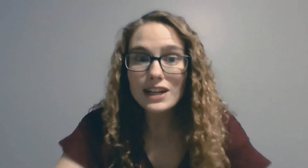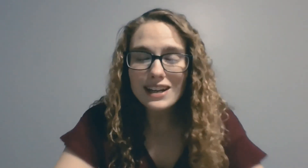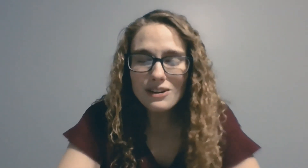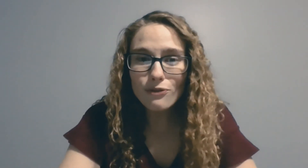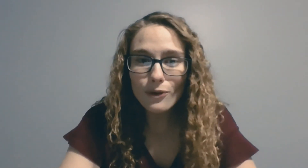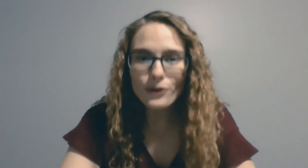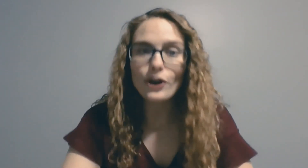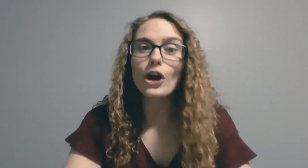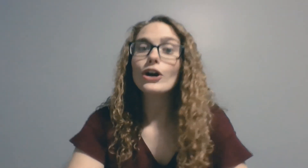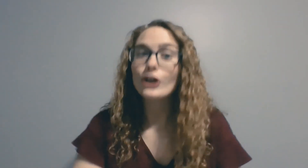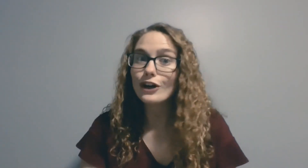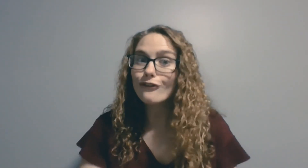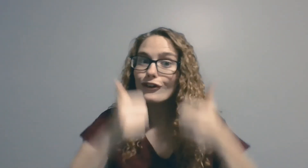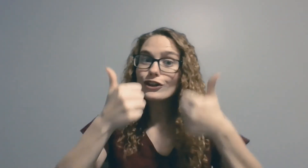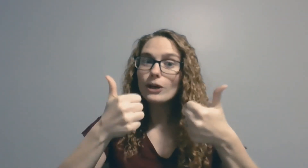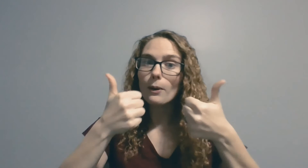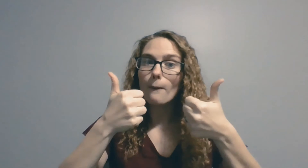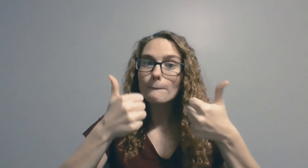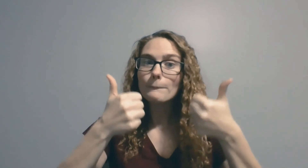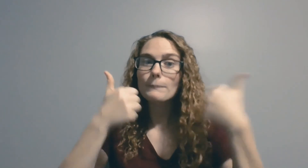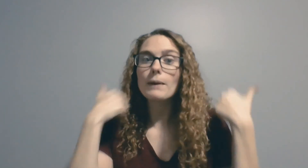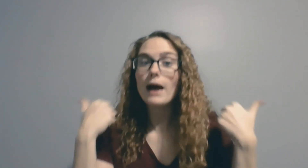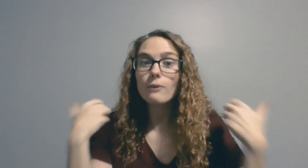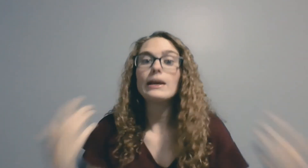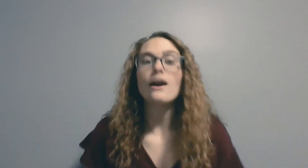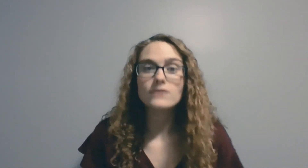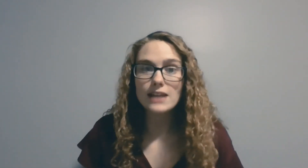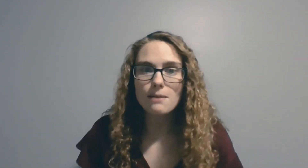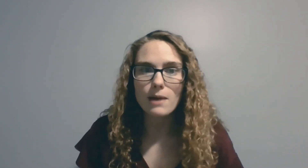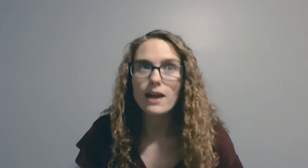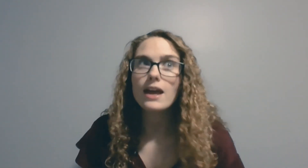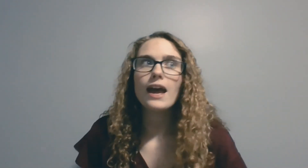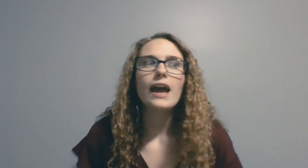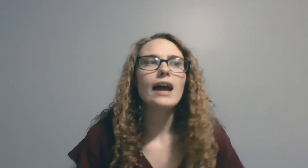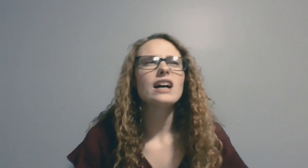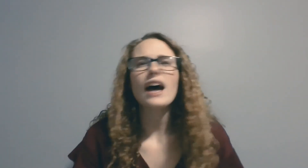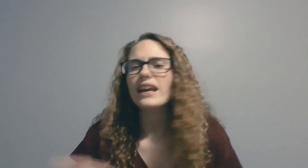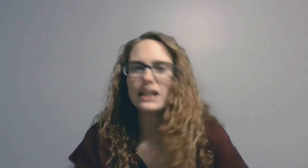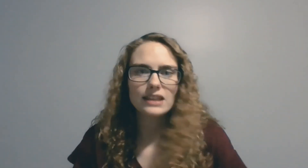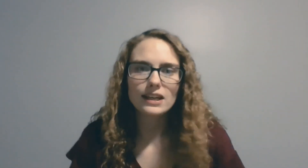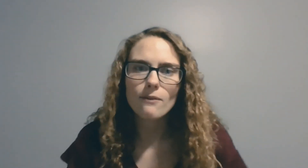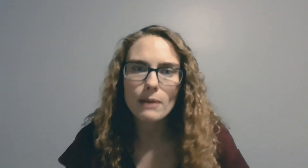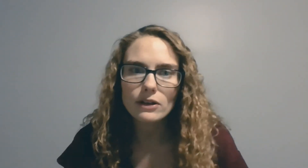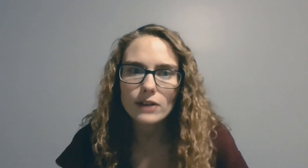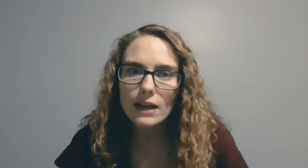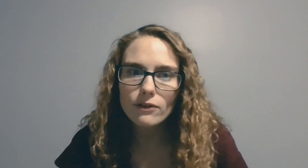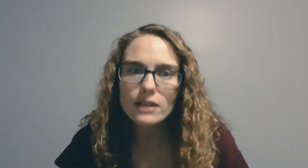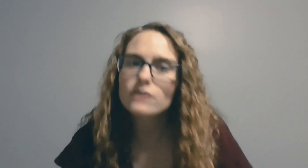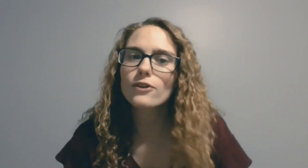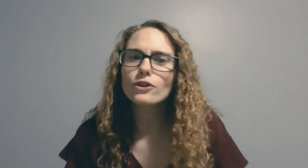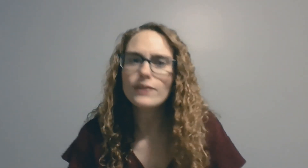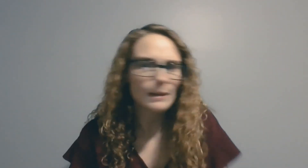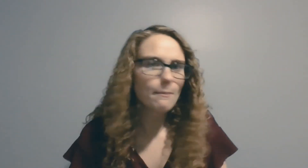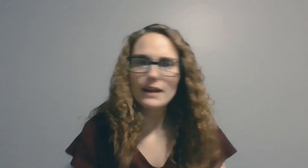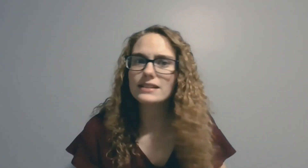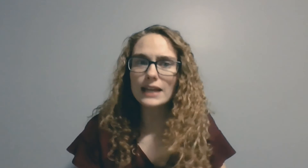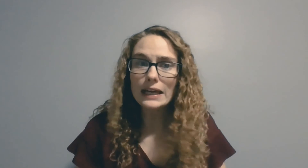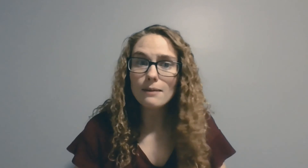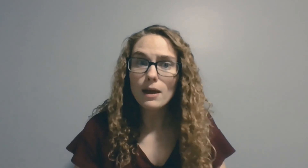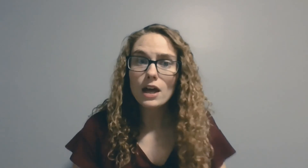new folder. Good for you, but we have to name it, and I can't think of a better name for this folder than Miss M,